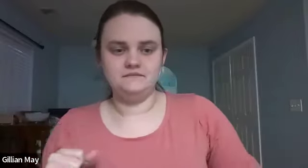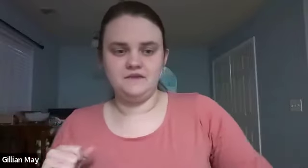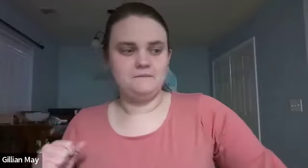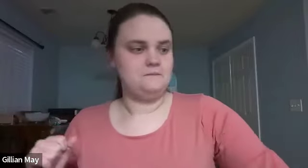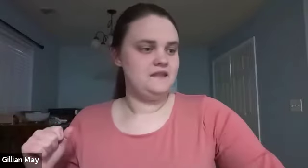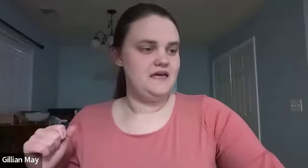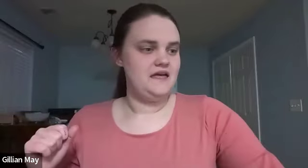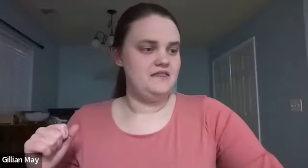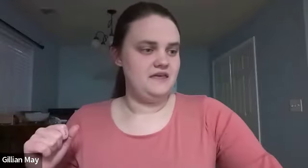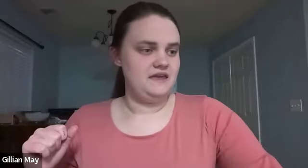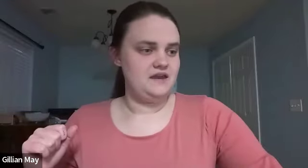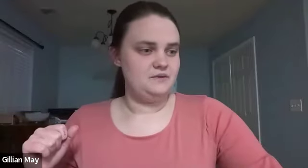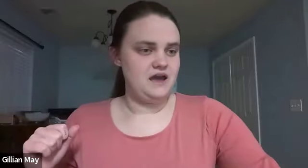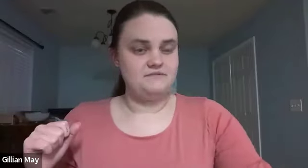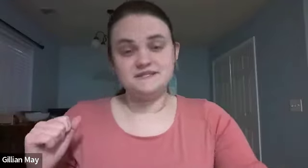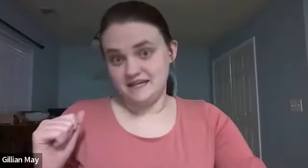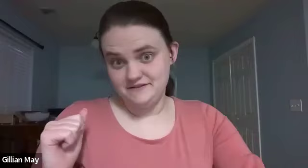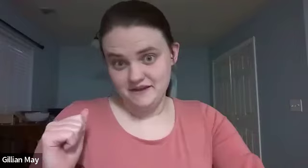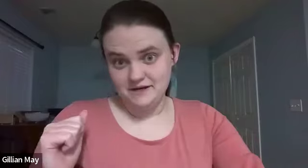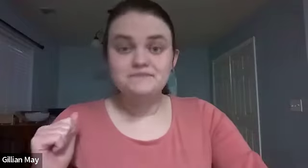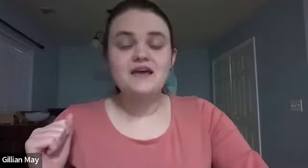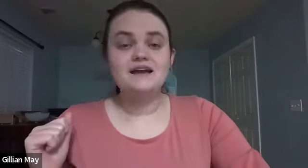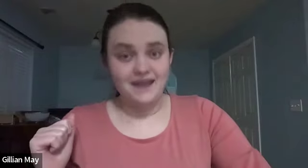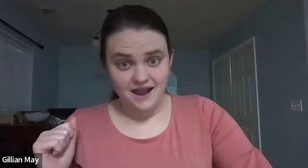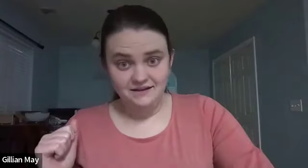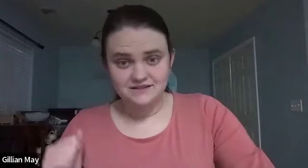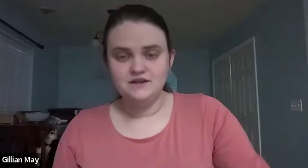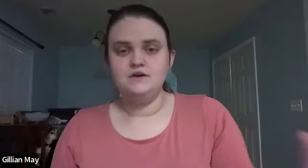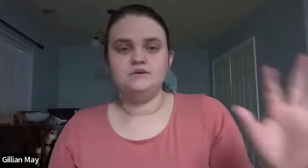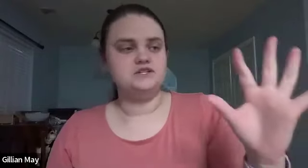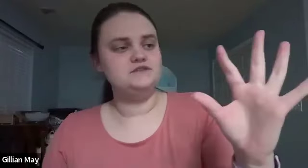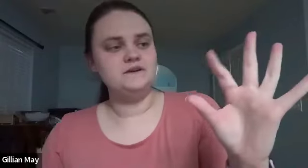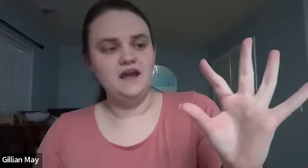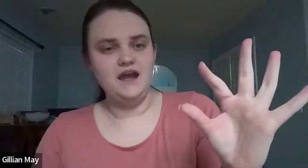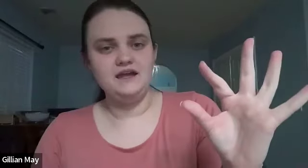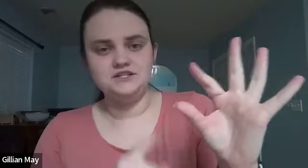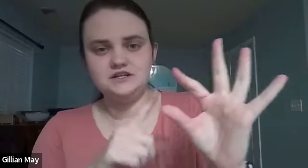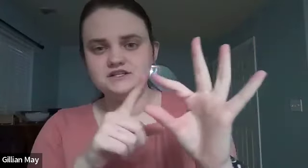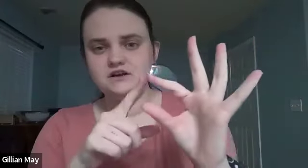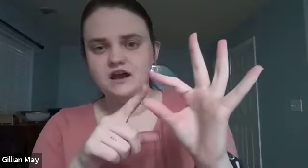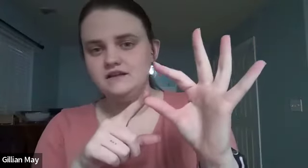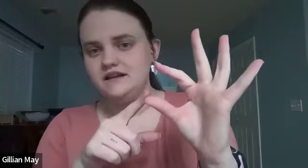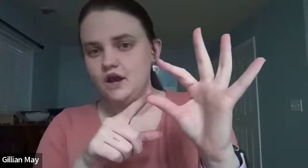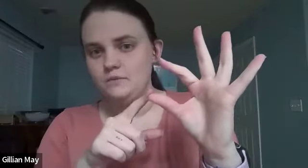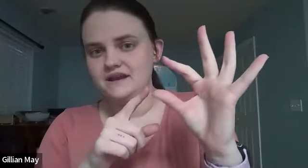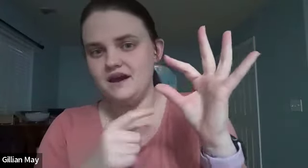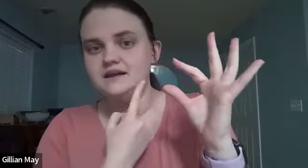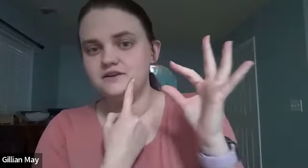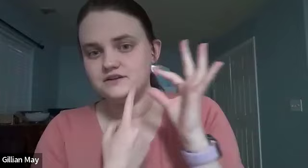Okay. Then we have Miss Katie's favorite, cat. What you're going to do for cat is you're going to start kind of like an open 9. You're going to start